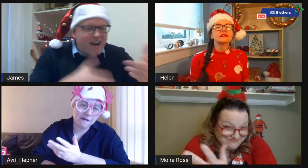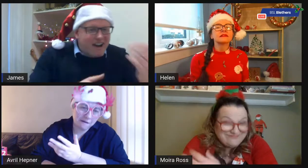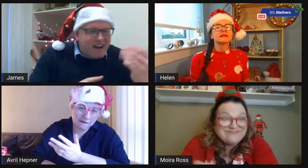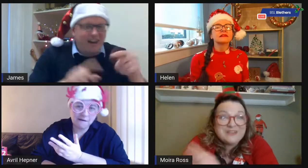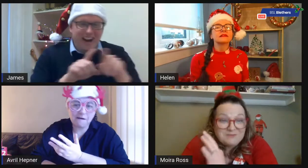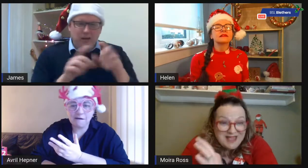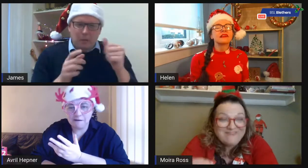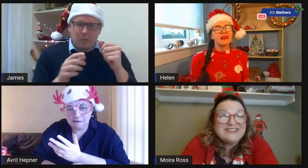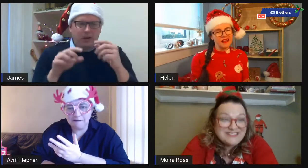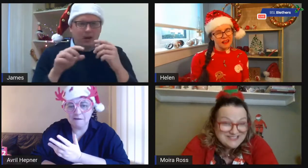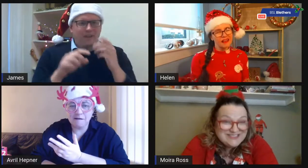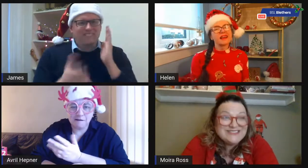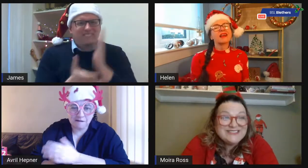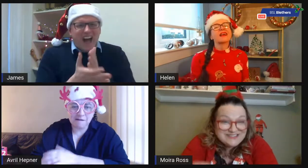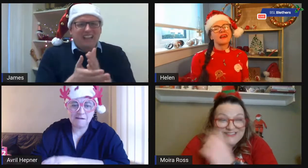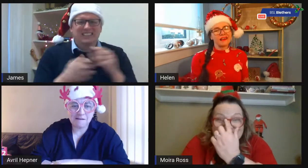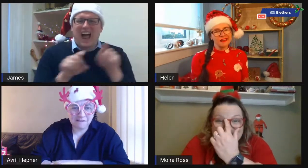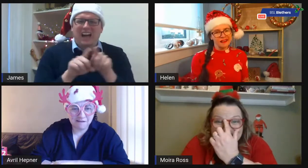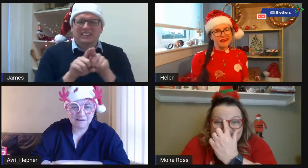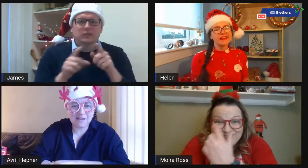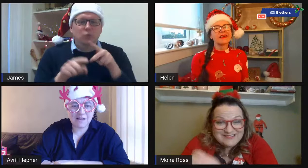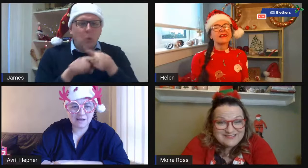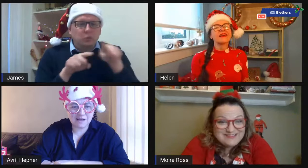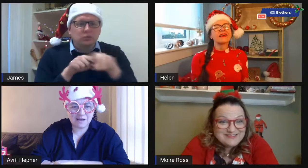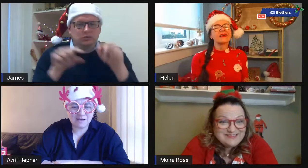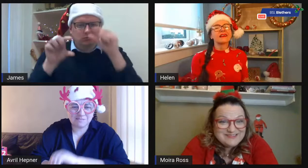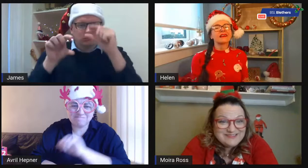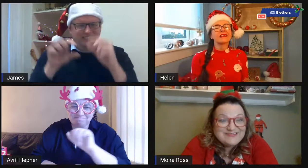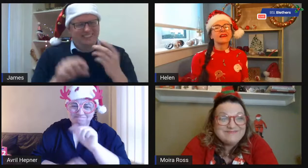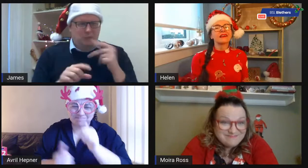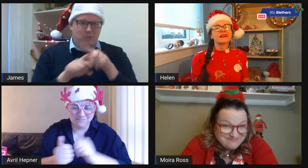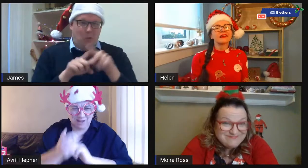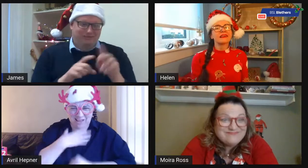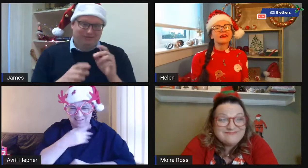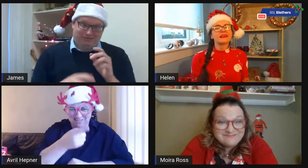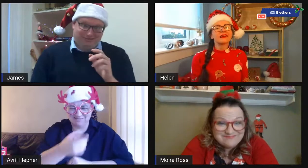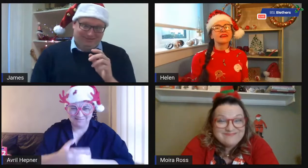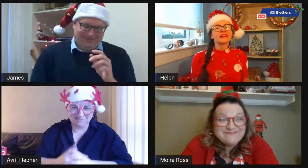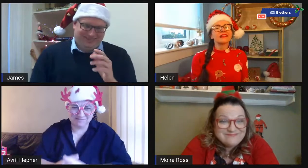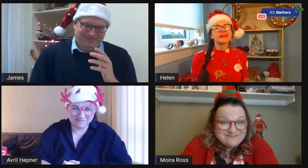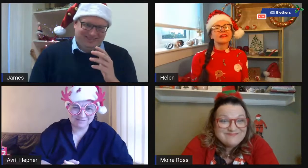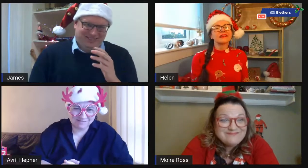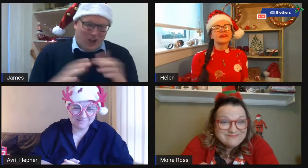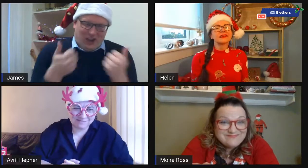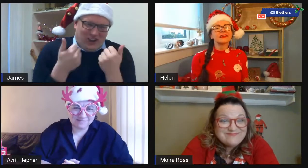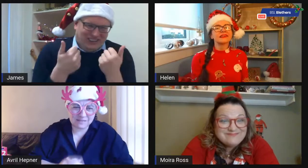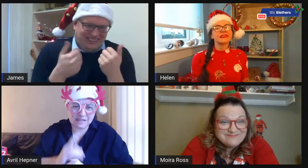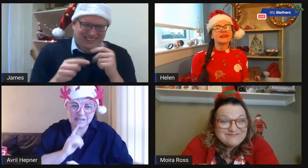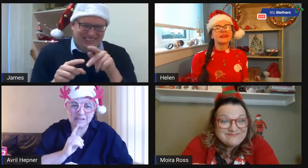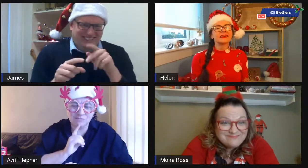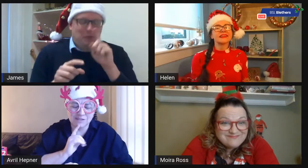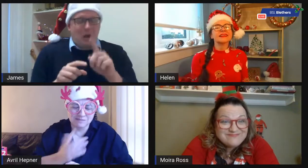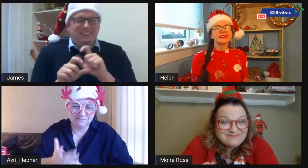Also, it's good that when you're playing games, like factual information or something, jokes I would